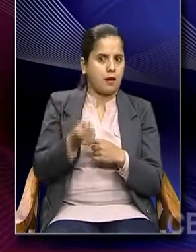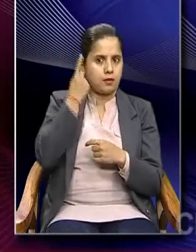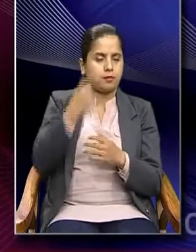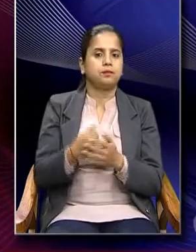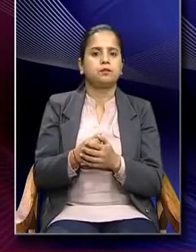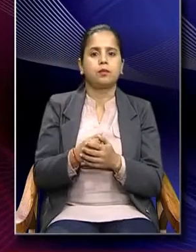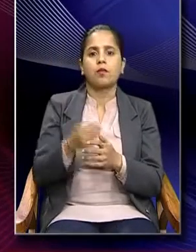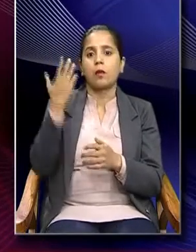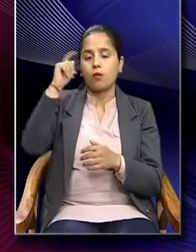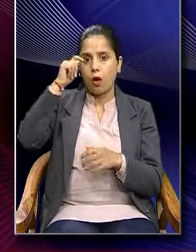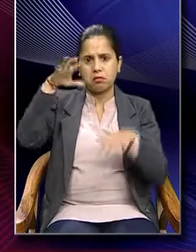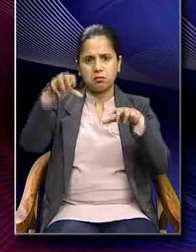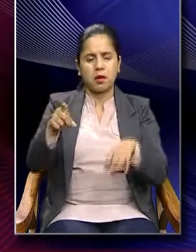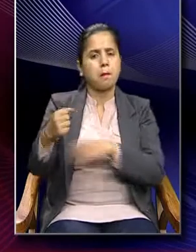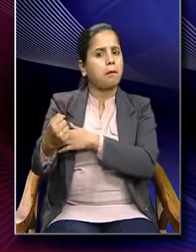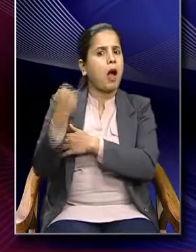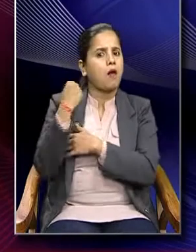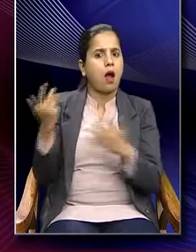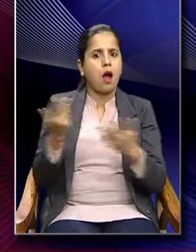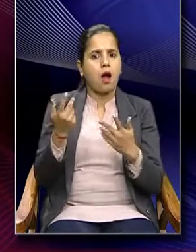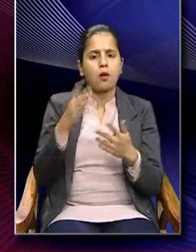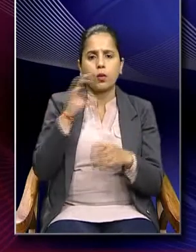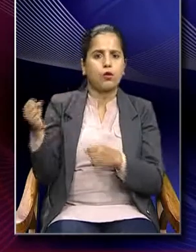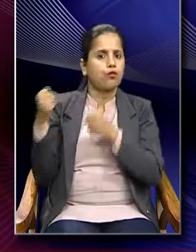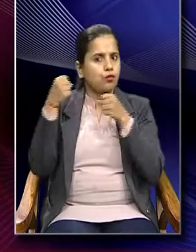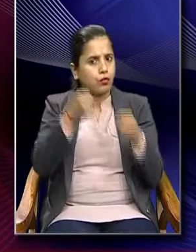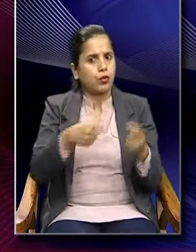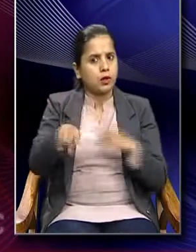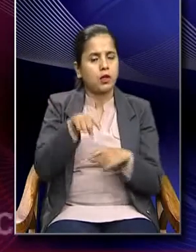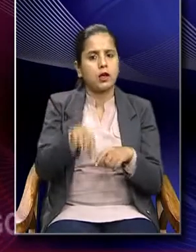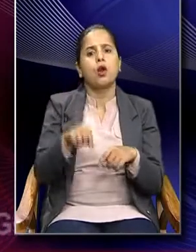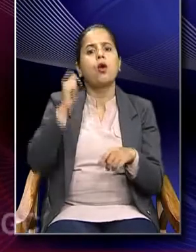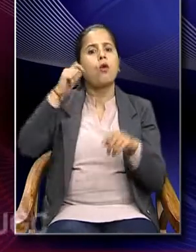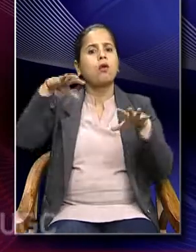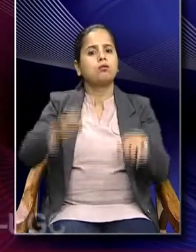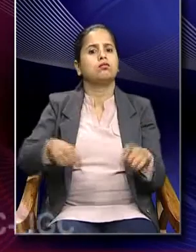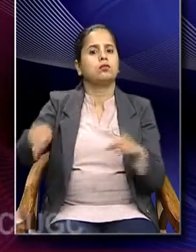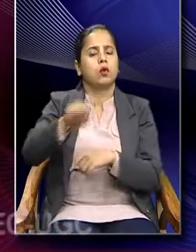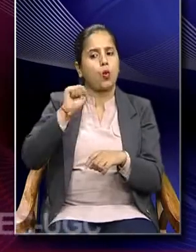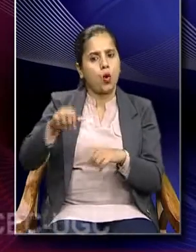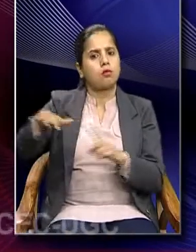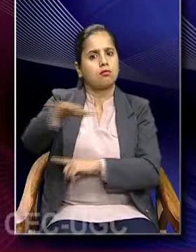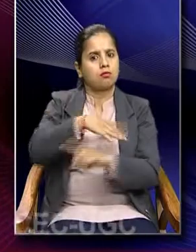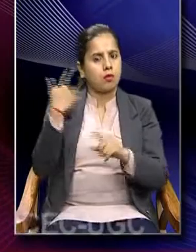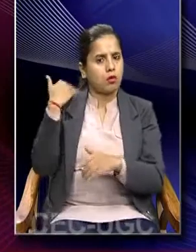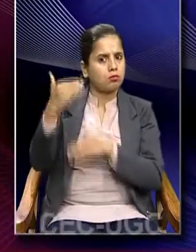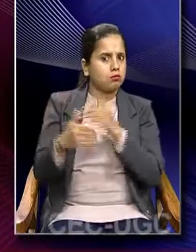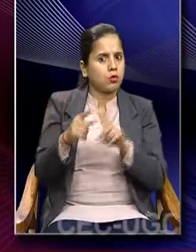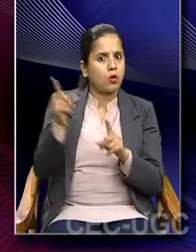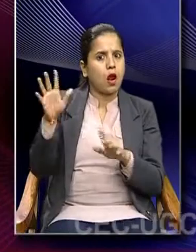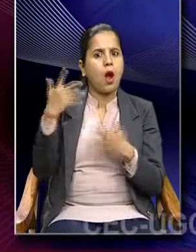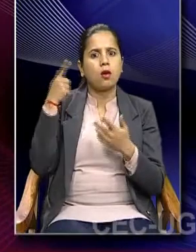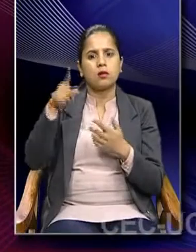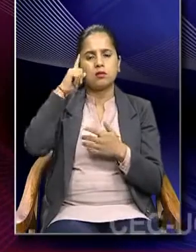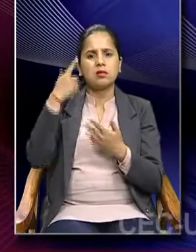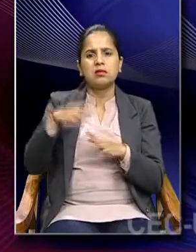the colonial powers, they have enforced colonial economic structures in their colonies, and how they have destroyed